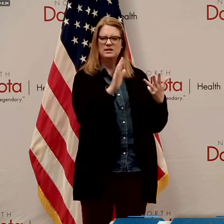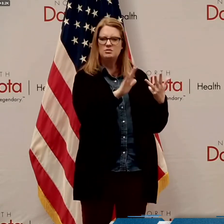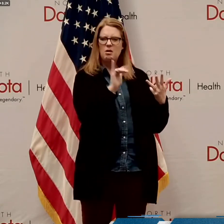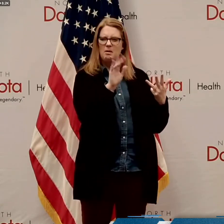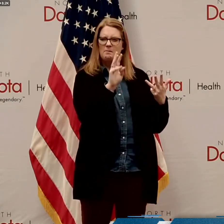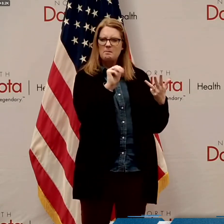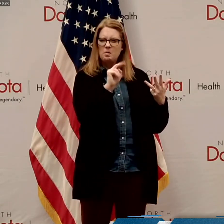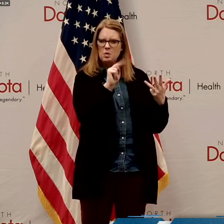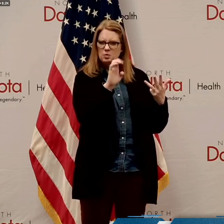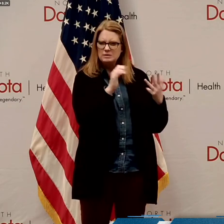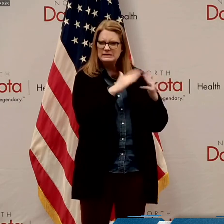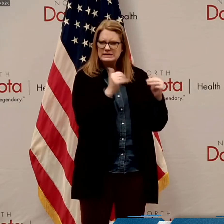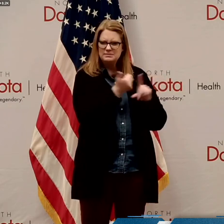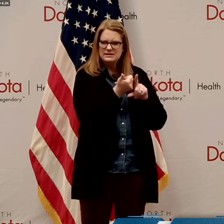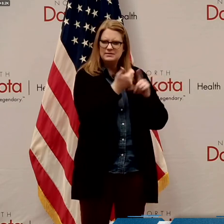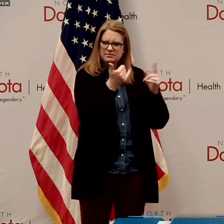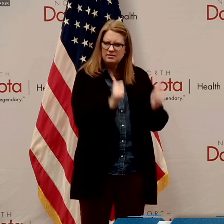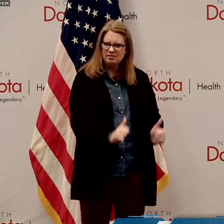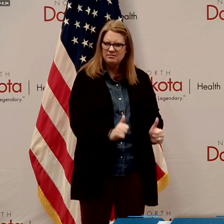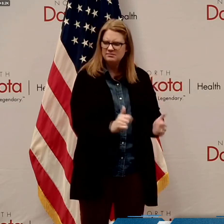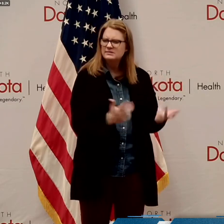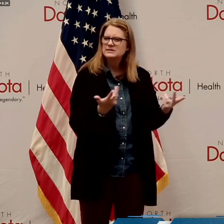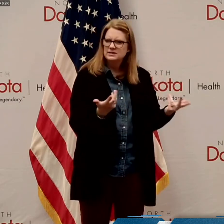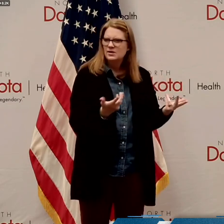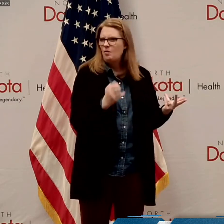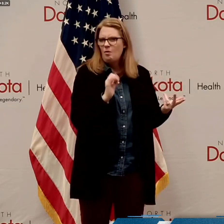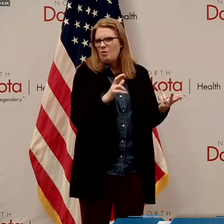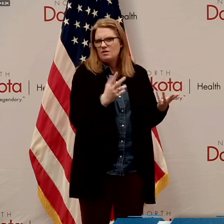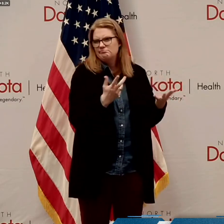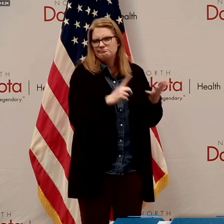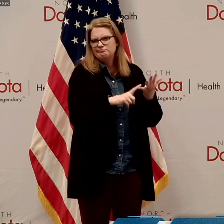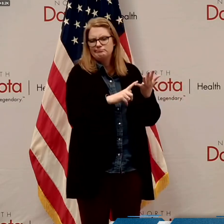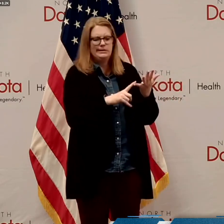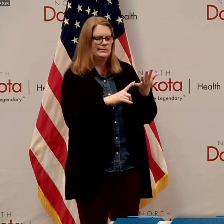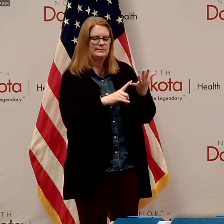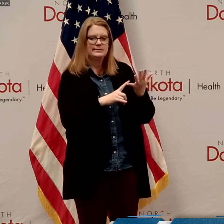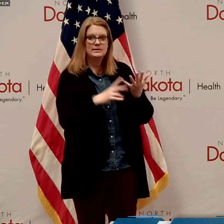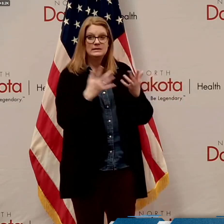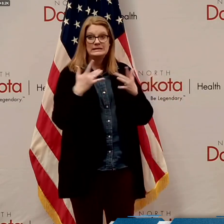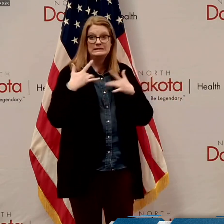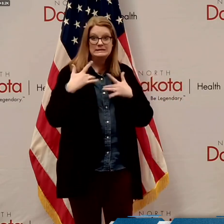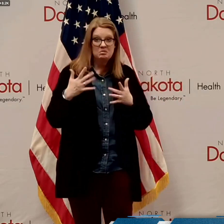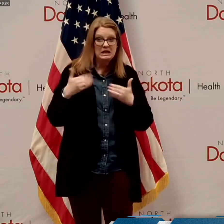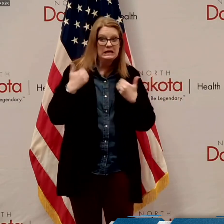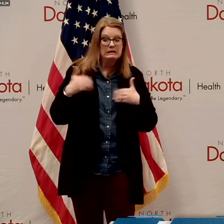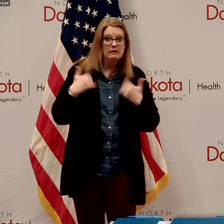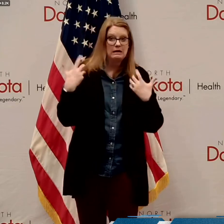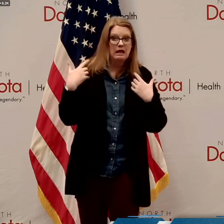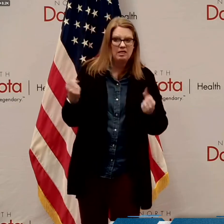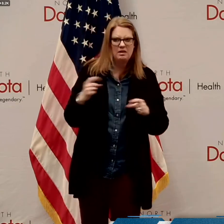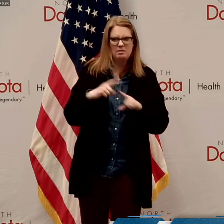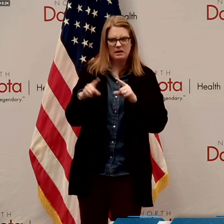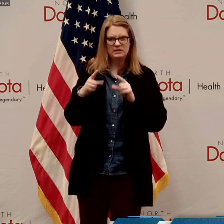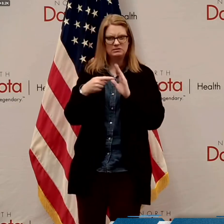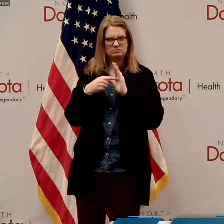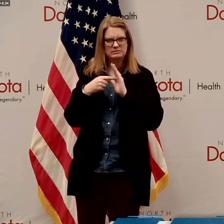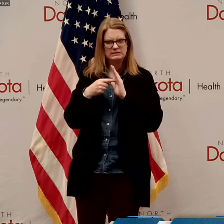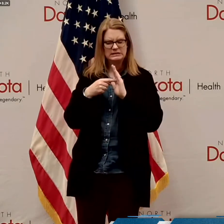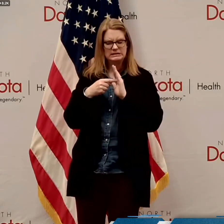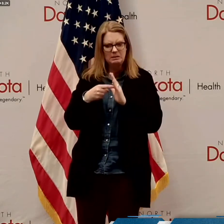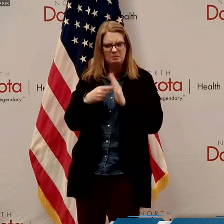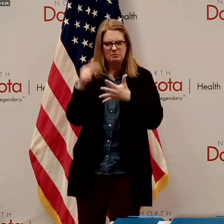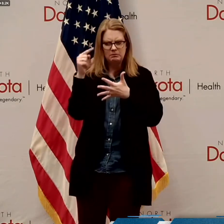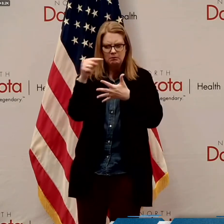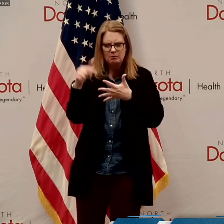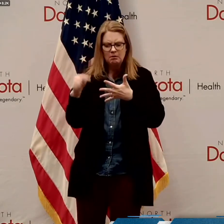elderly, or if you've got underlying health conditions, or even if you're normally young and healthy, but you've got the symptomatic things, we want you to get